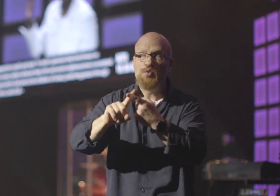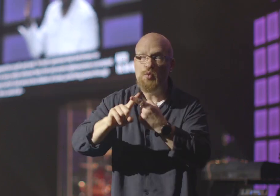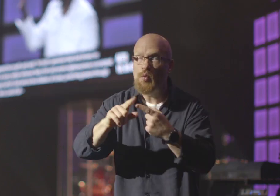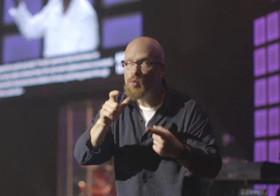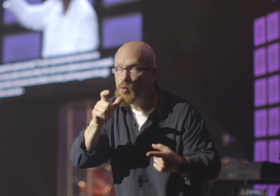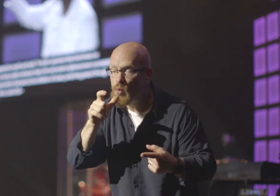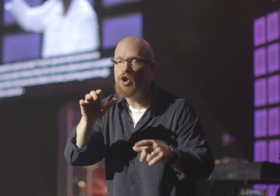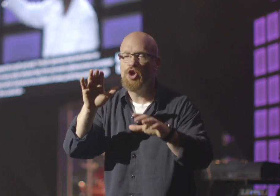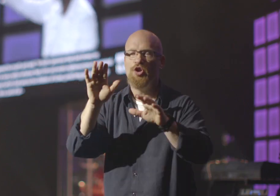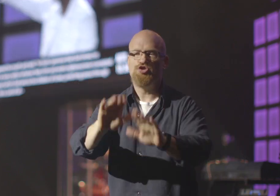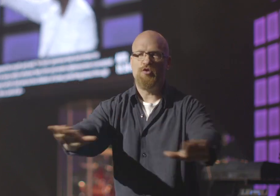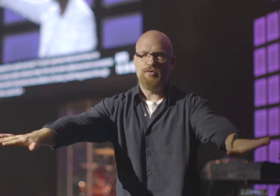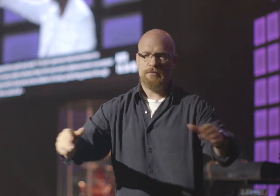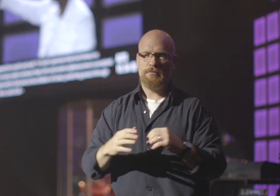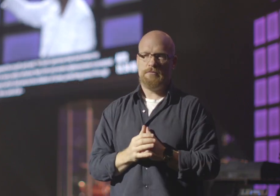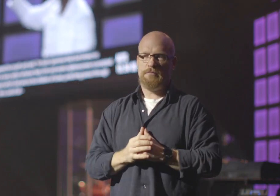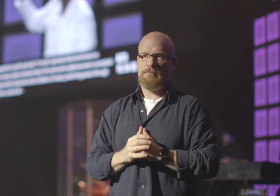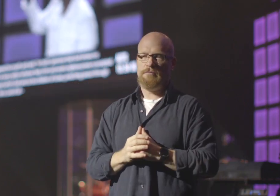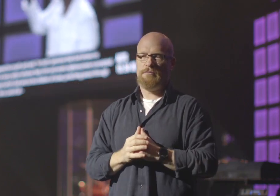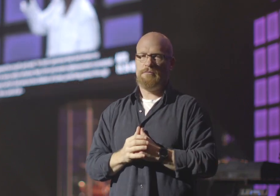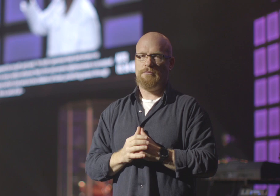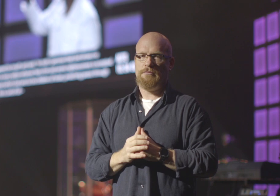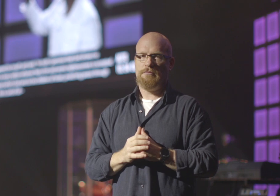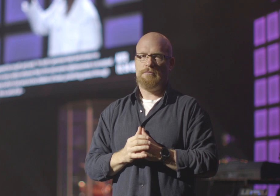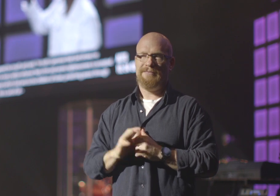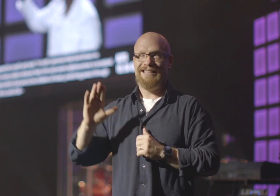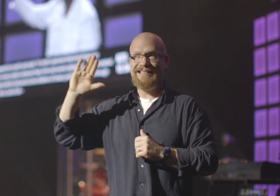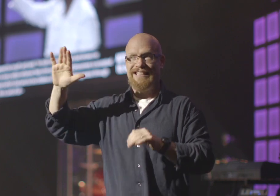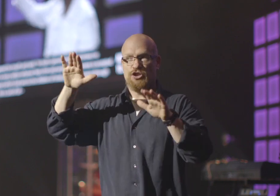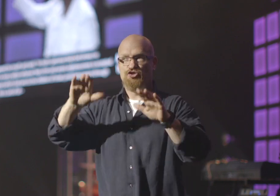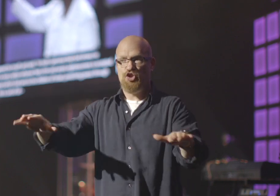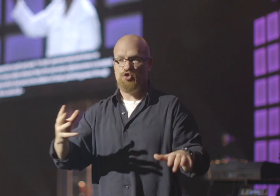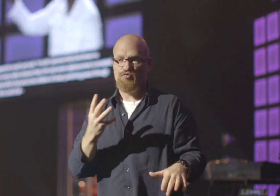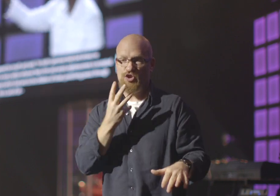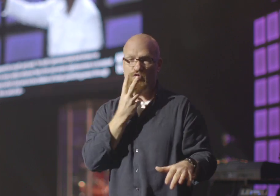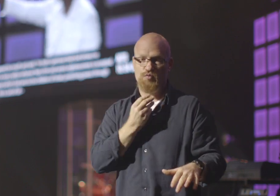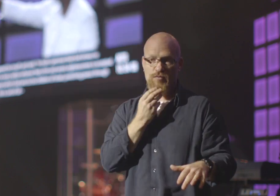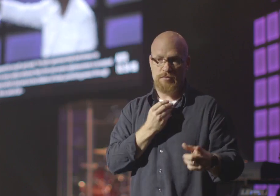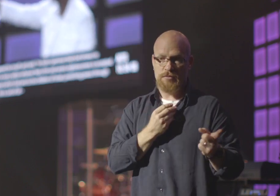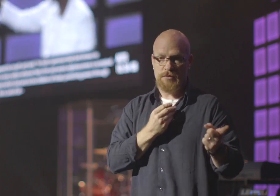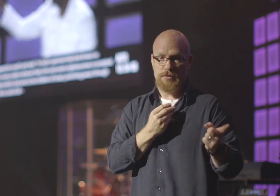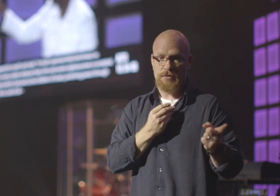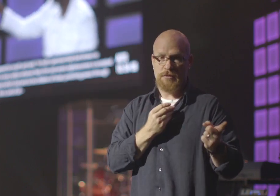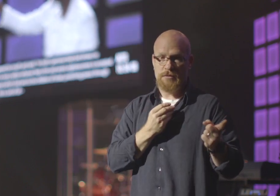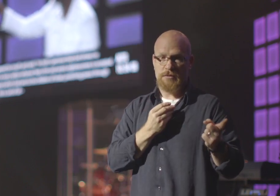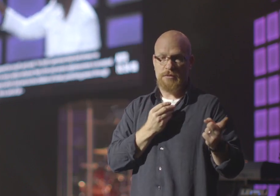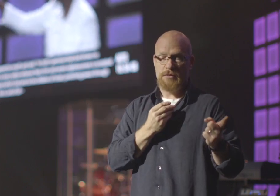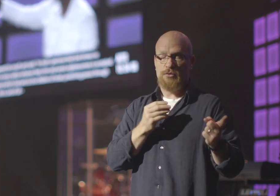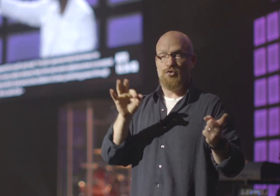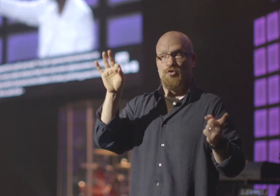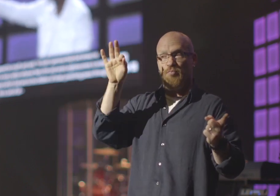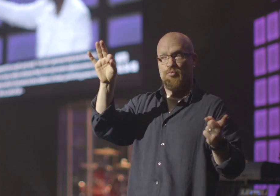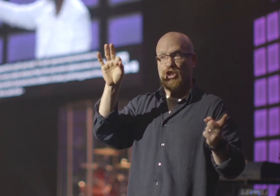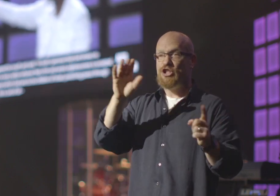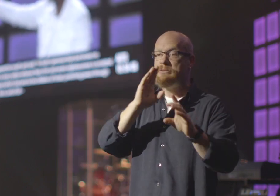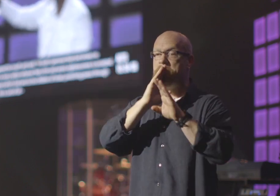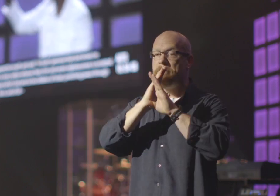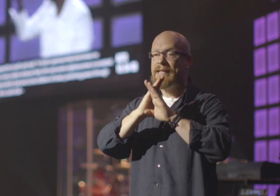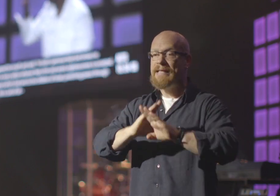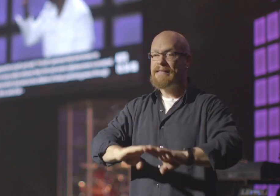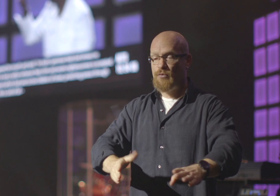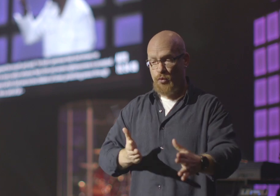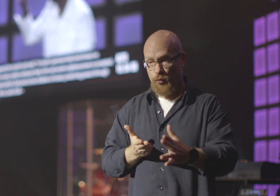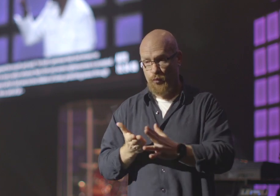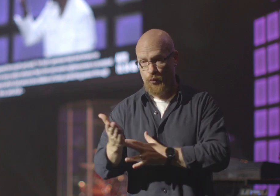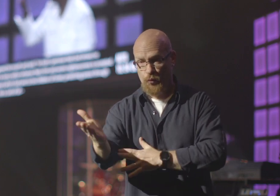Notice he sent this message to the children of Israel, and this is what they were doing, preaching peace through, this is why the peace is going to come, through Jesus Christ.